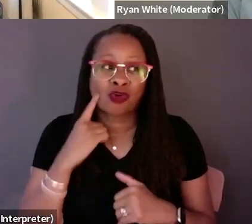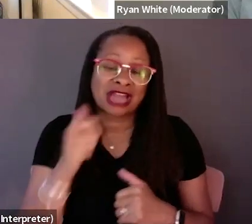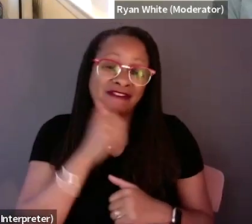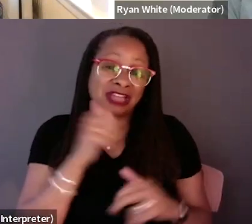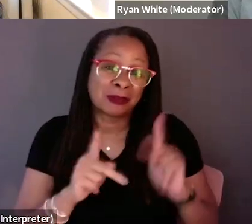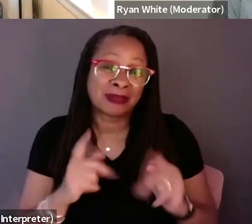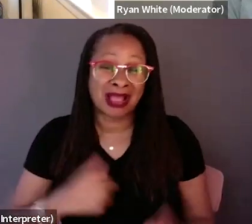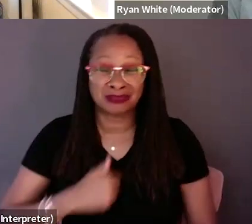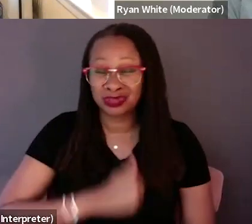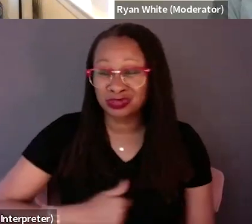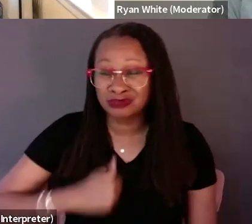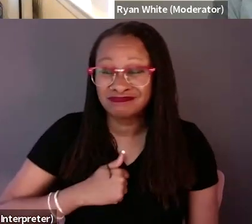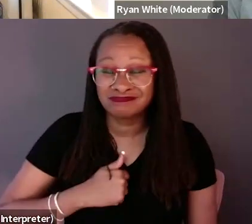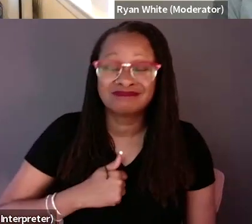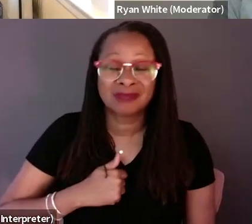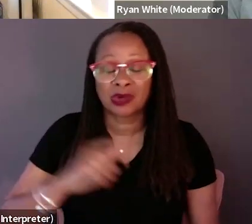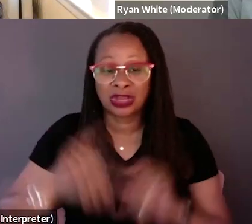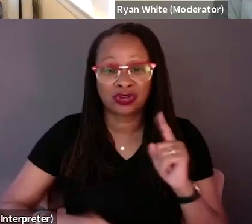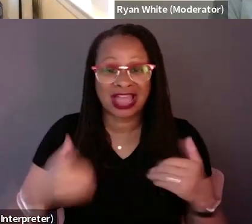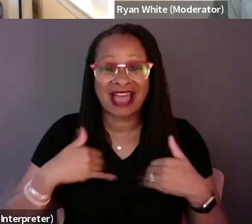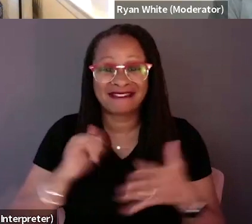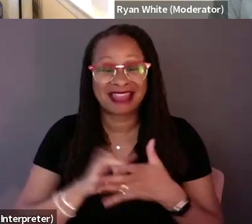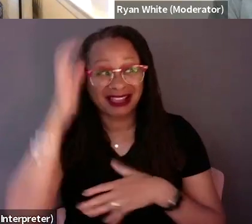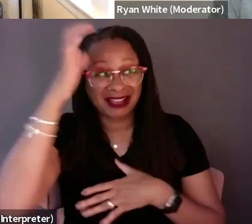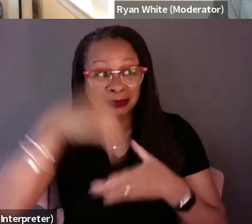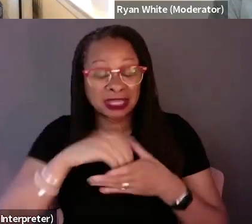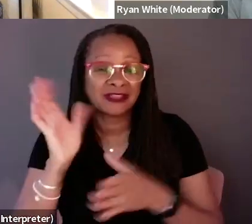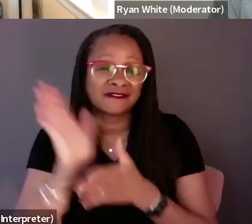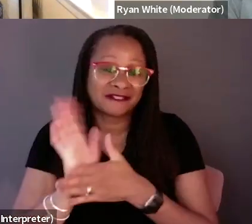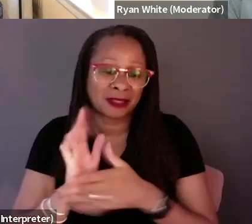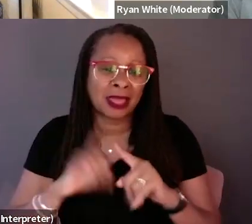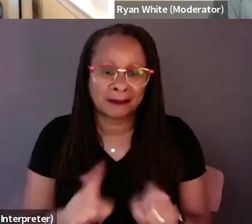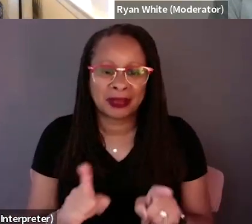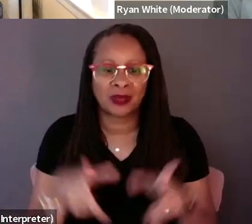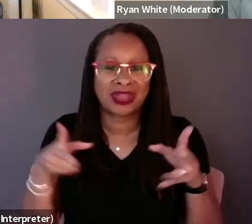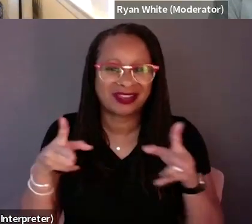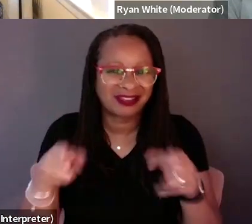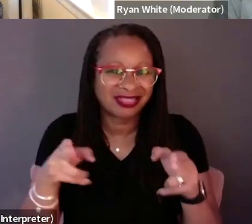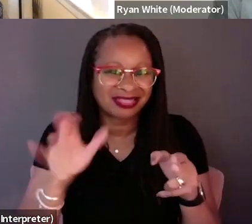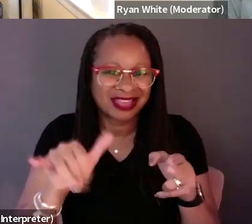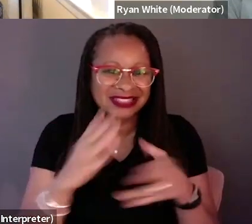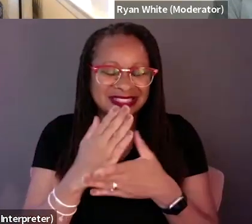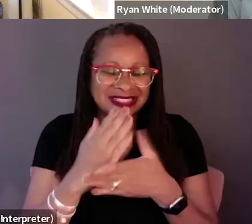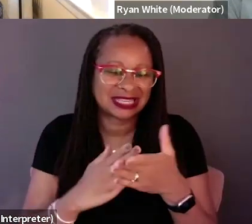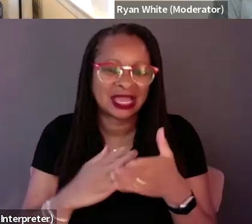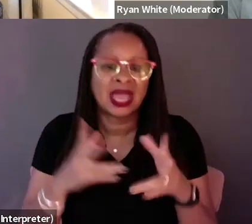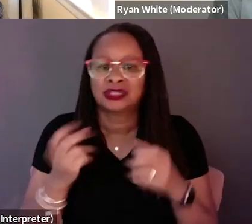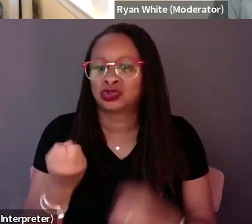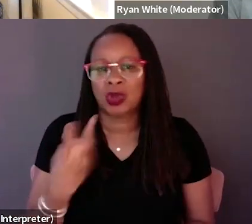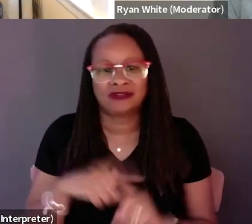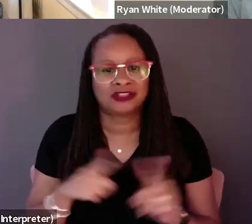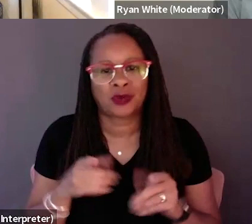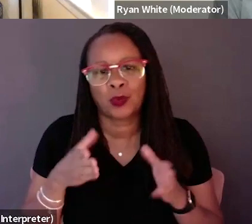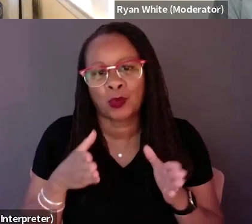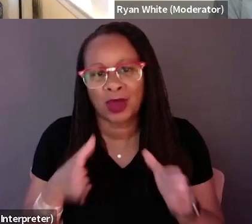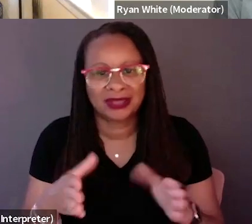of regret that we couldn't have that concept in the film, but like we cut the scene like 12 different